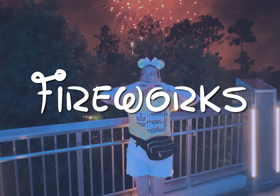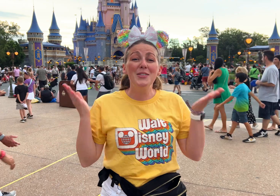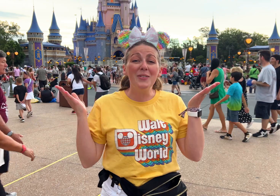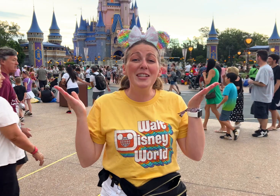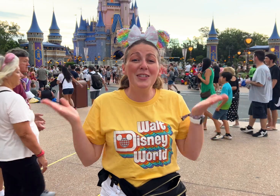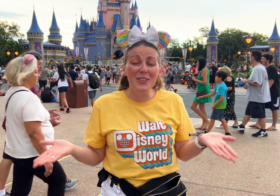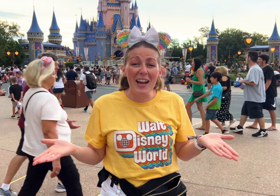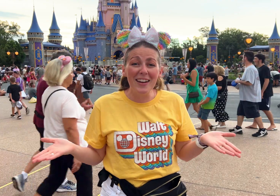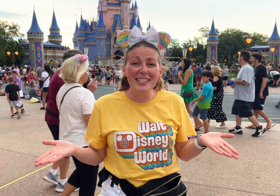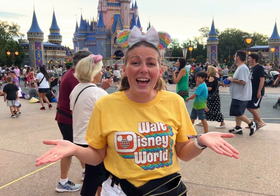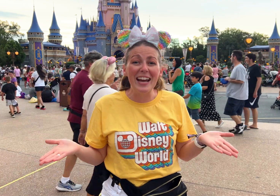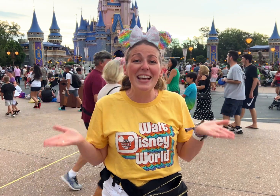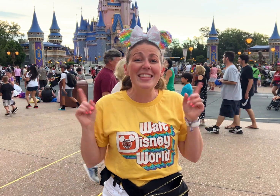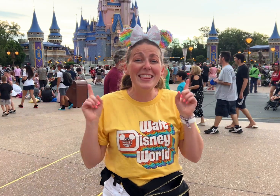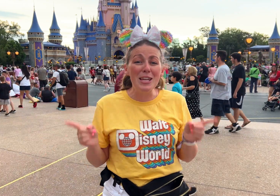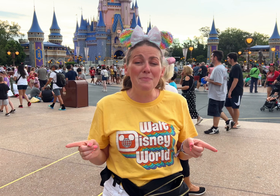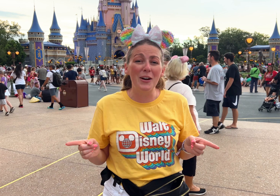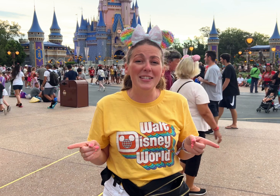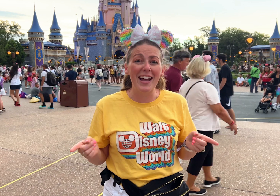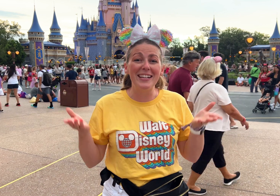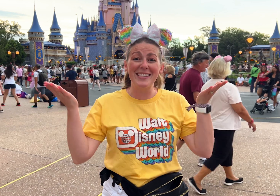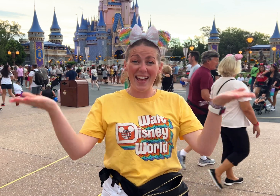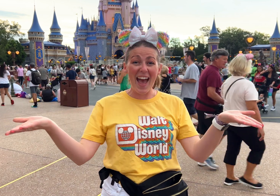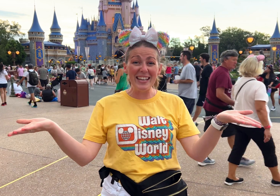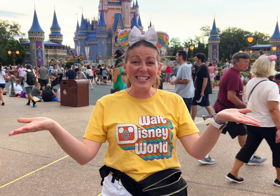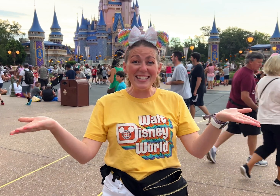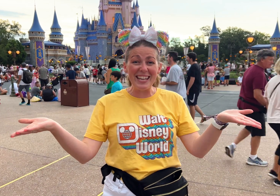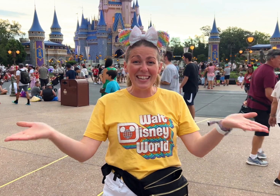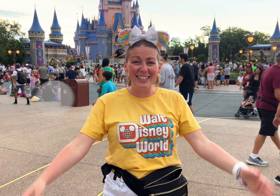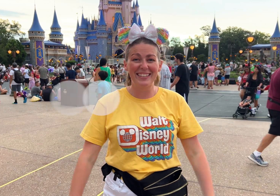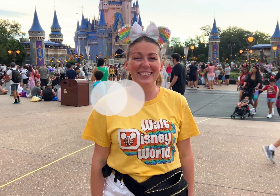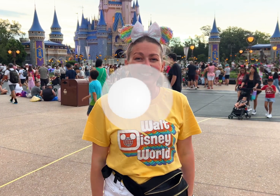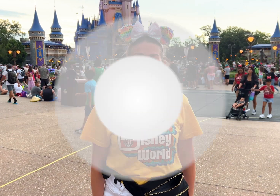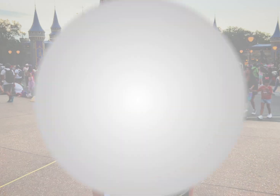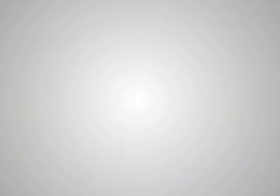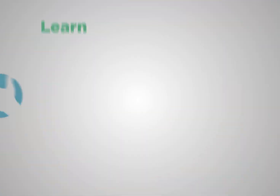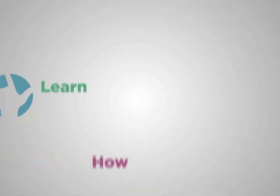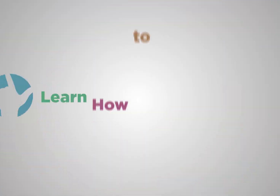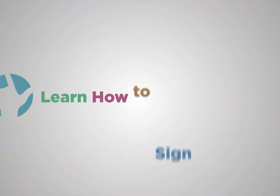So let's learn how to sign theme park signs at Disney.